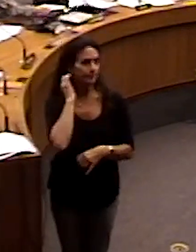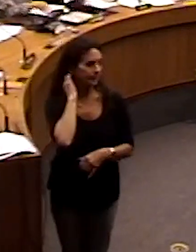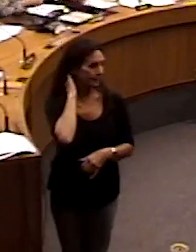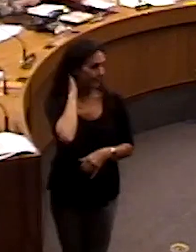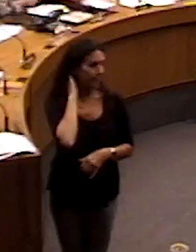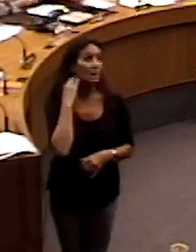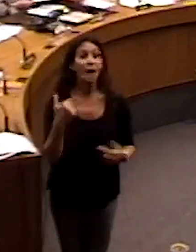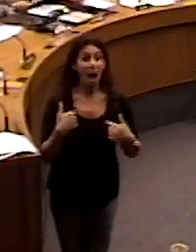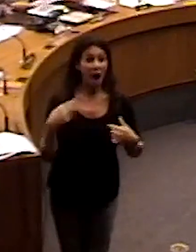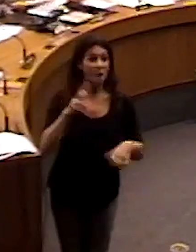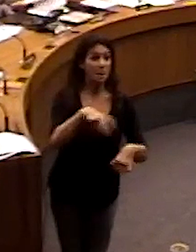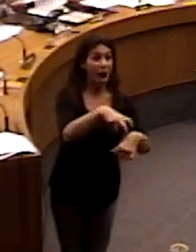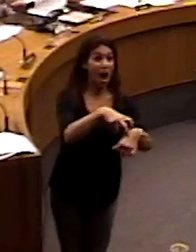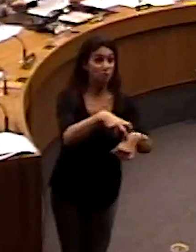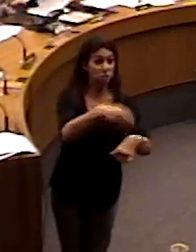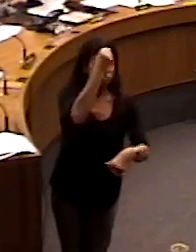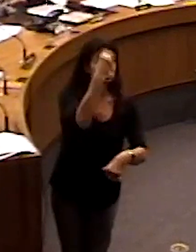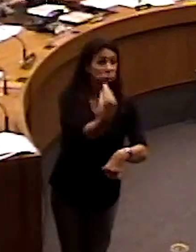I'm Irish, by the way.